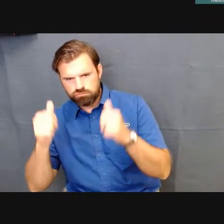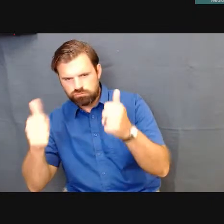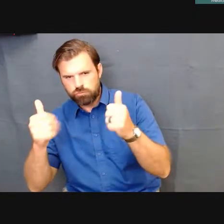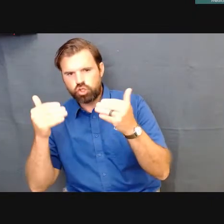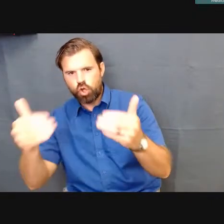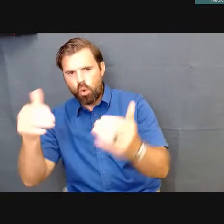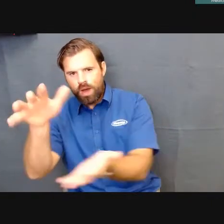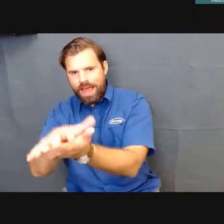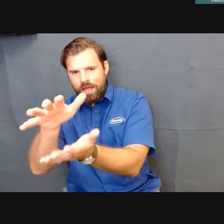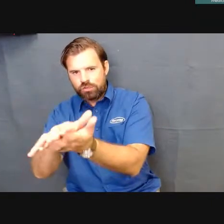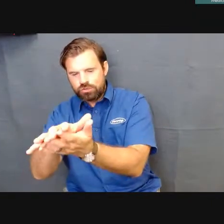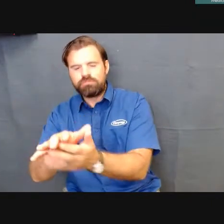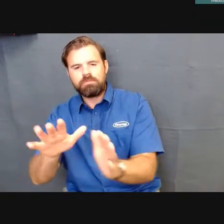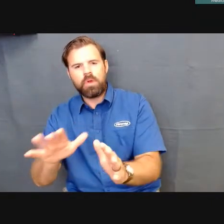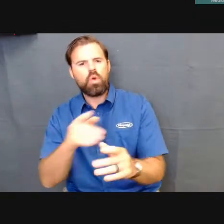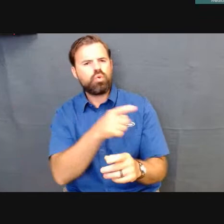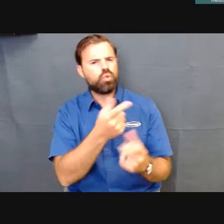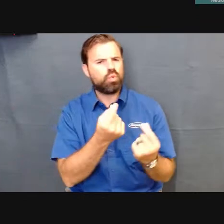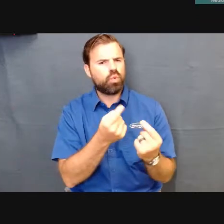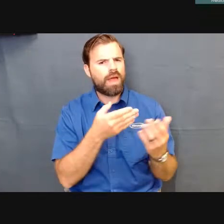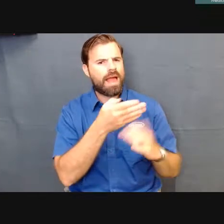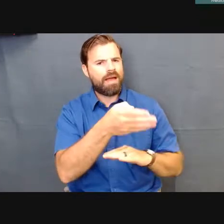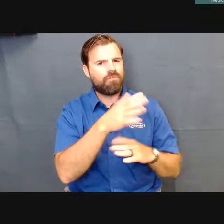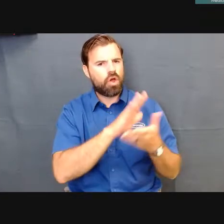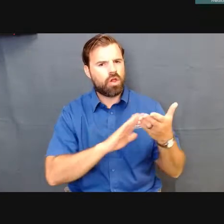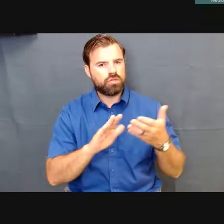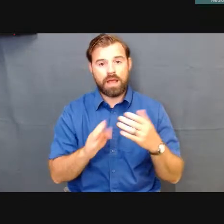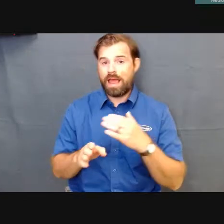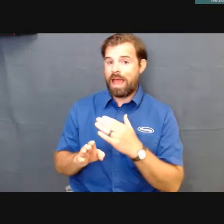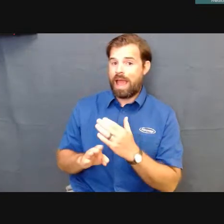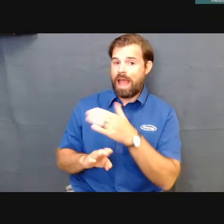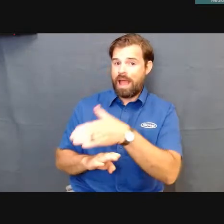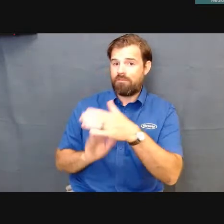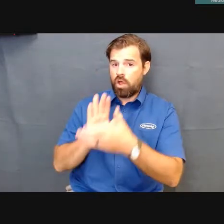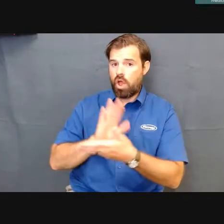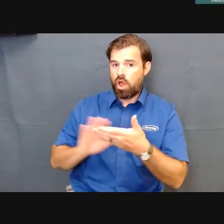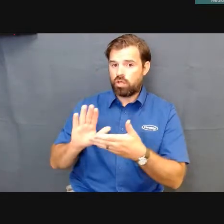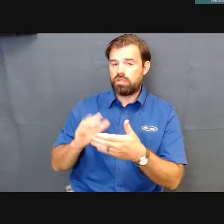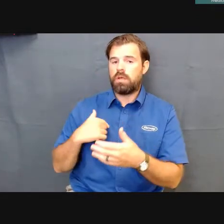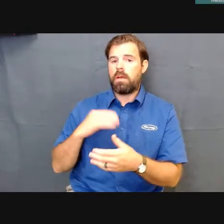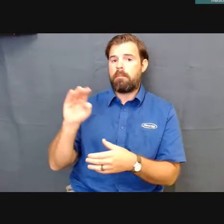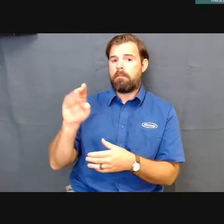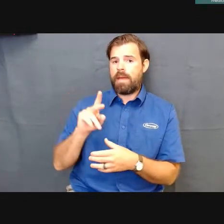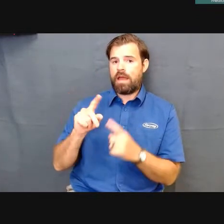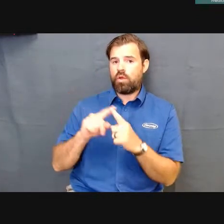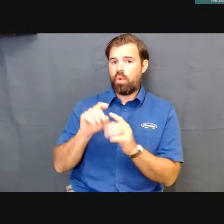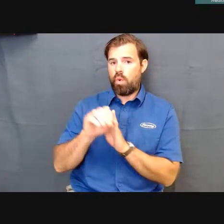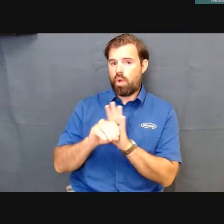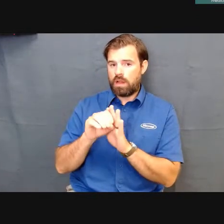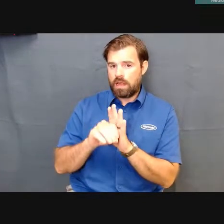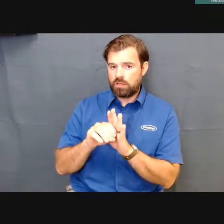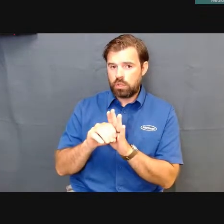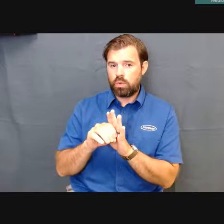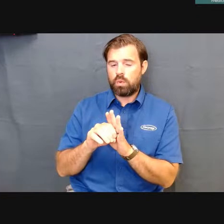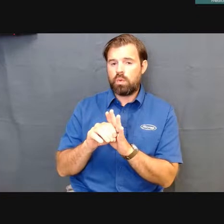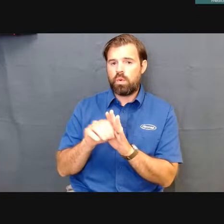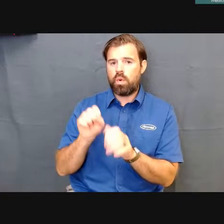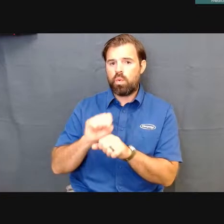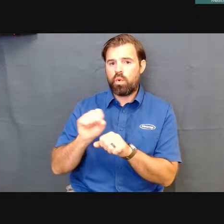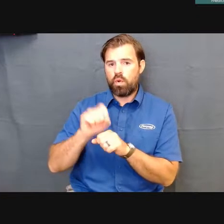Florida, you went on to, what'd you do after college? After college, I came back to Orlando and worked